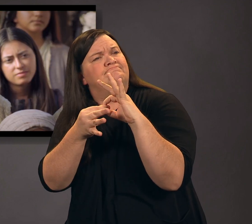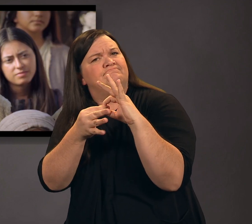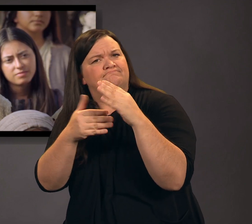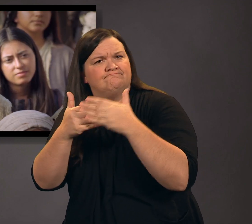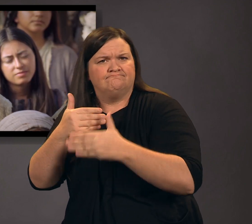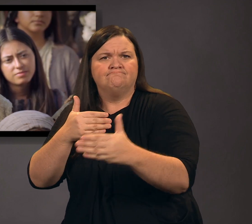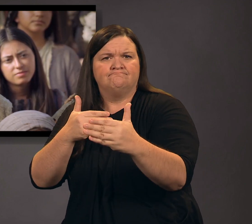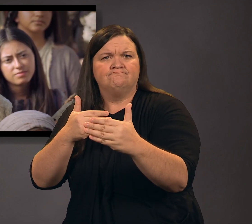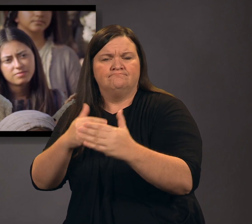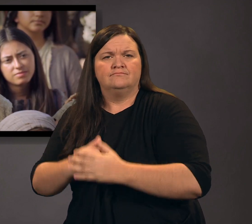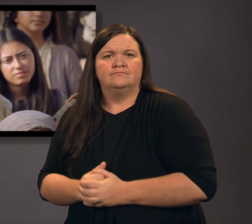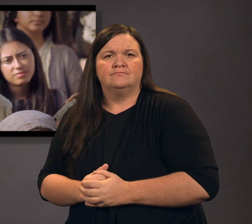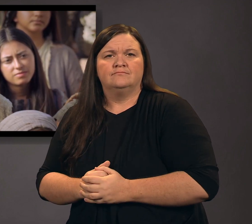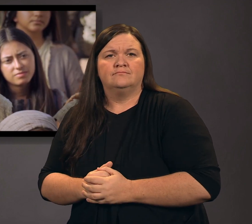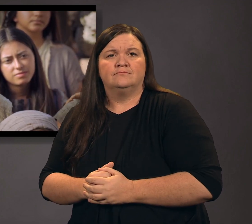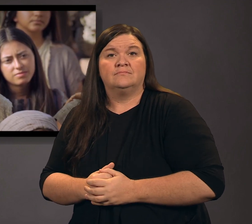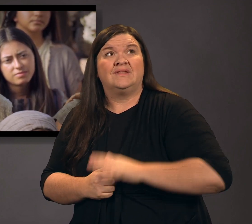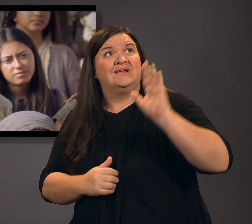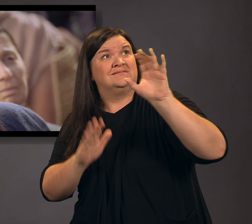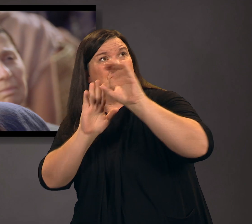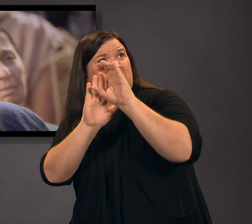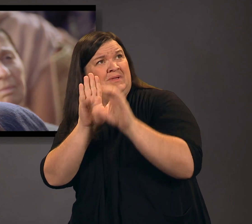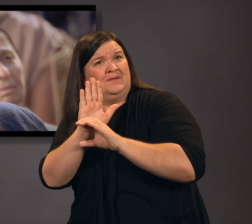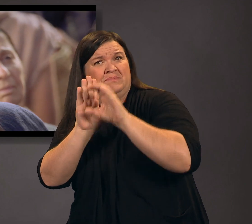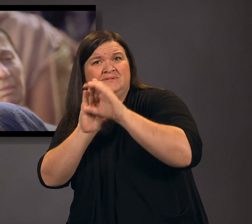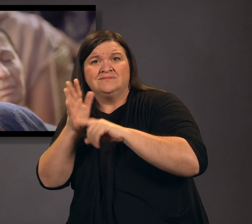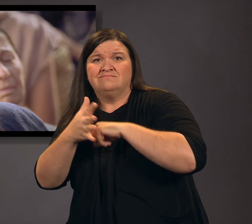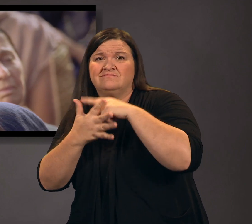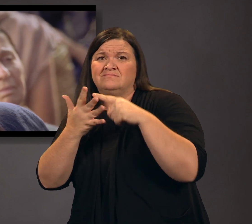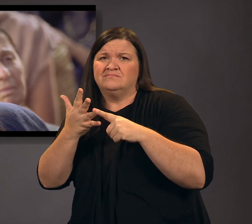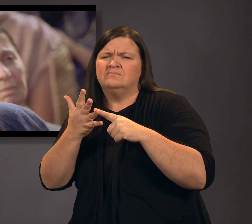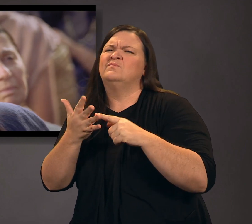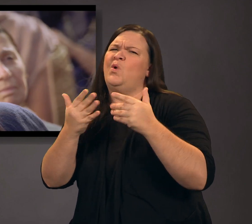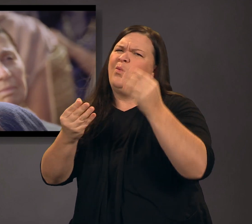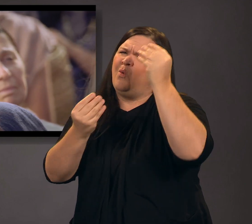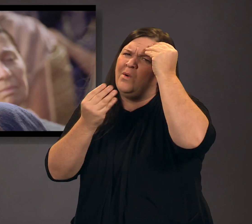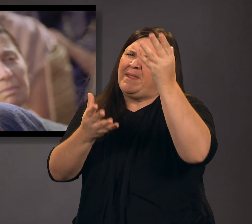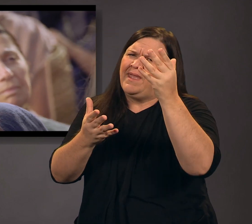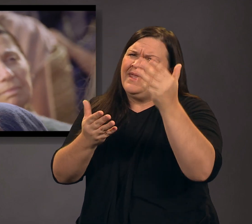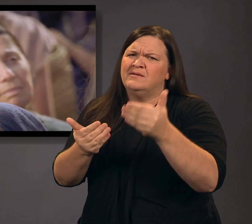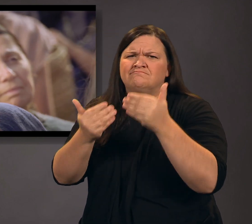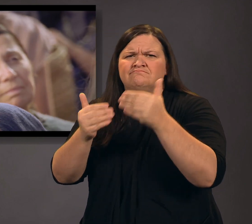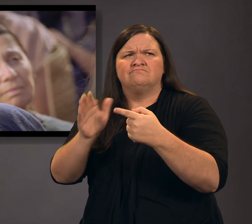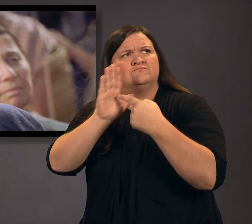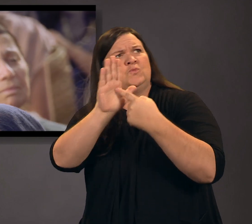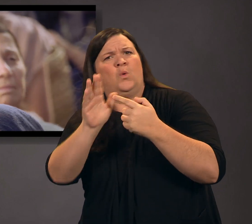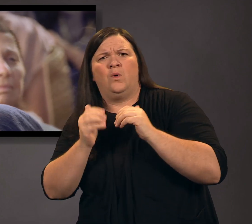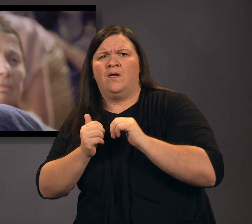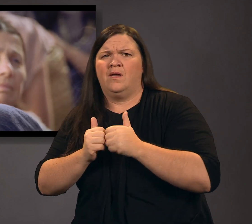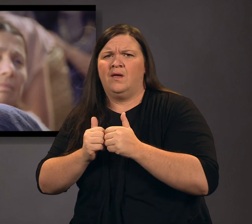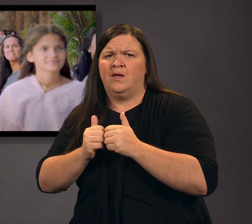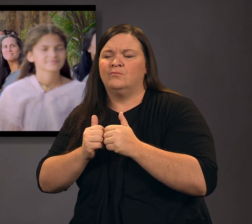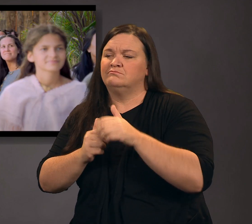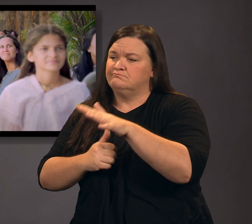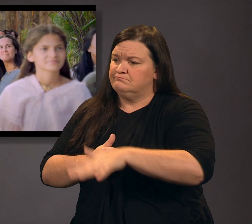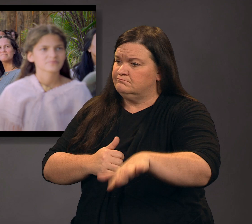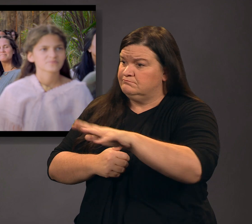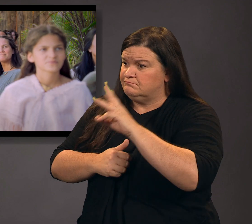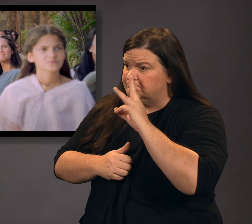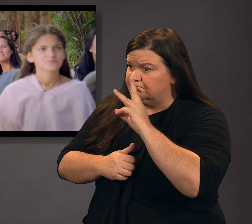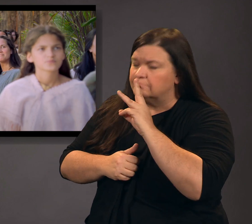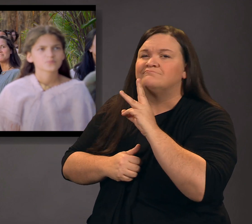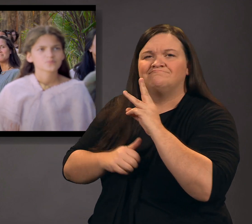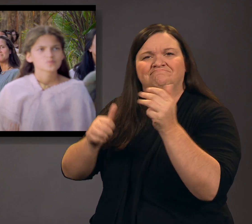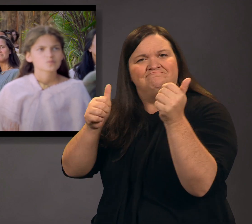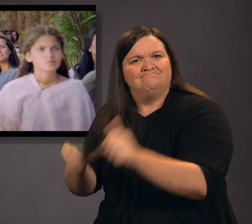and witness it unto Him this day by going into the waters of baptism. And